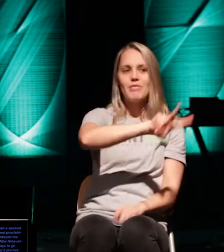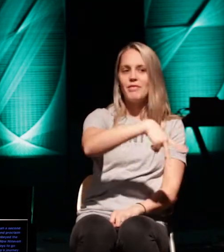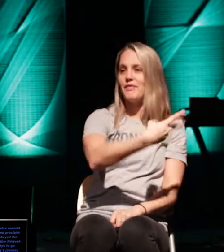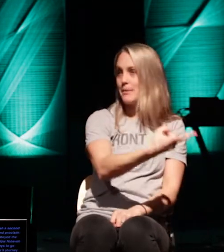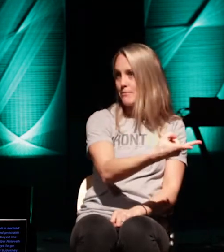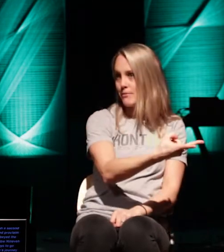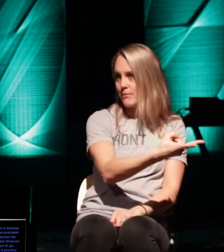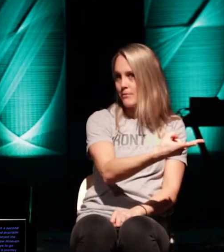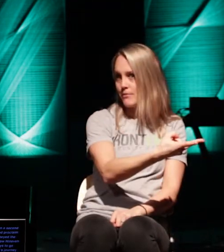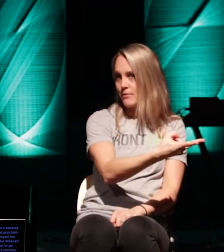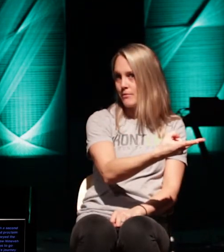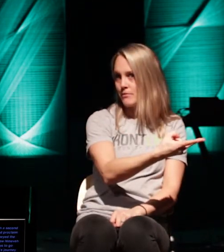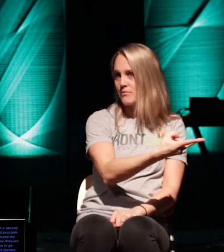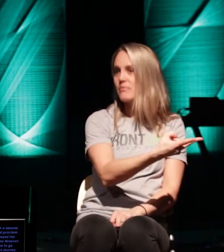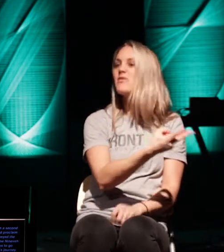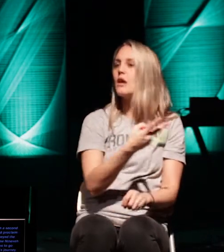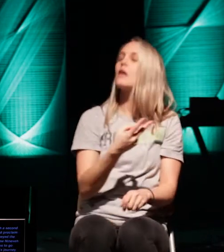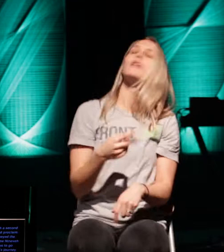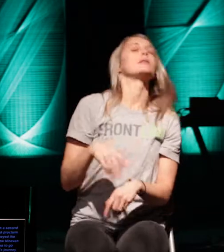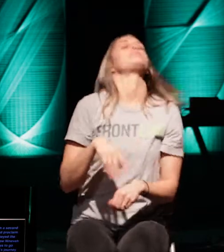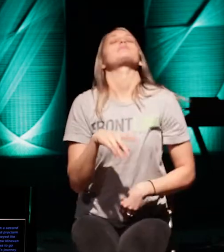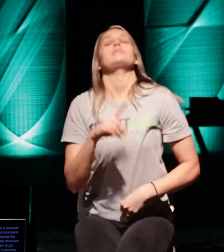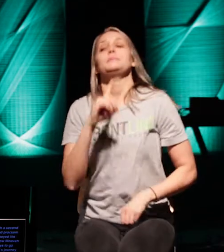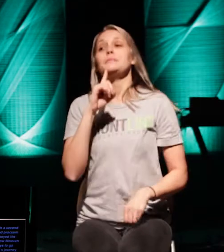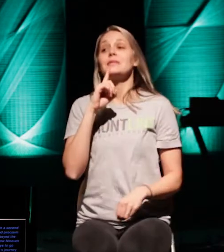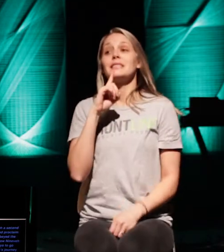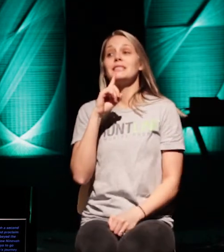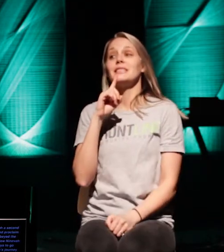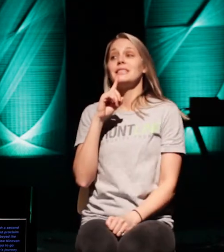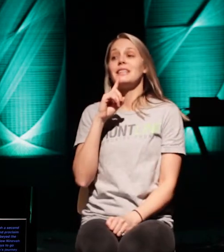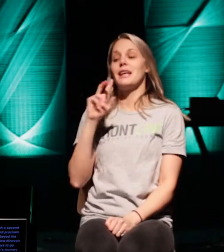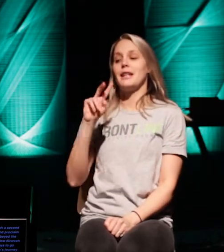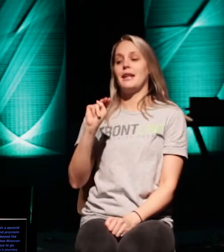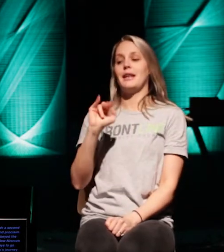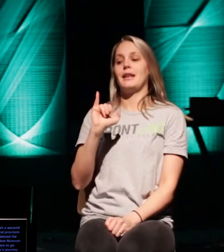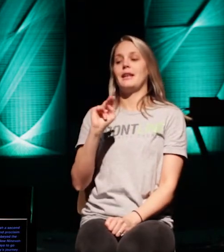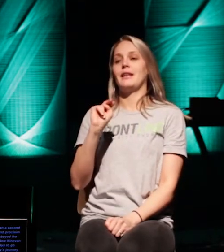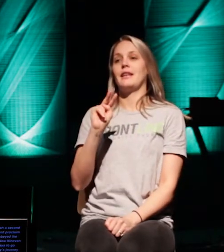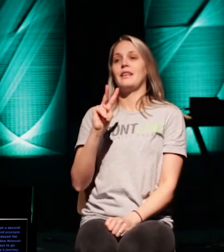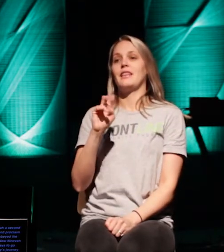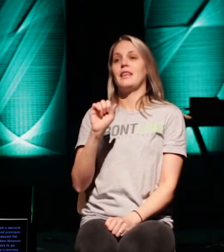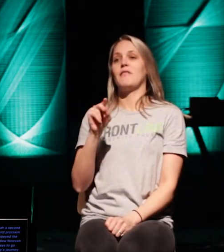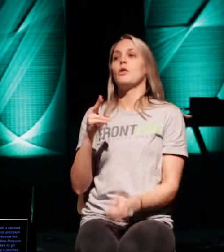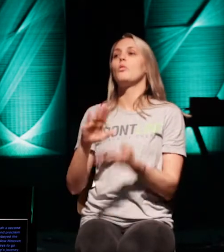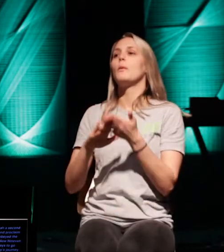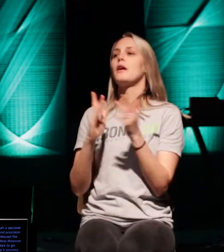is also a fair interpretation to say that the city of Nineveh will be transformed.